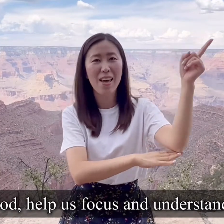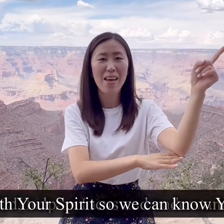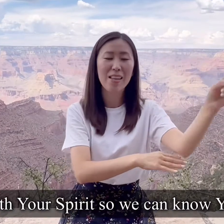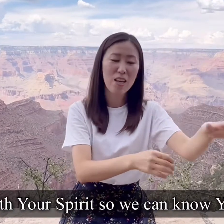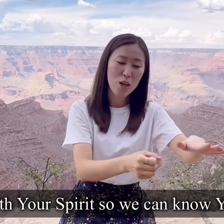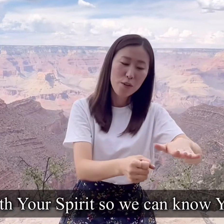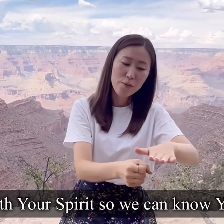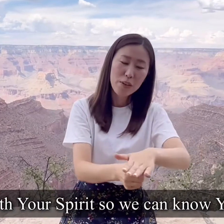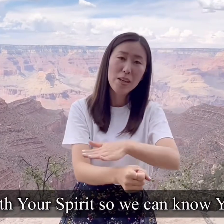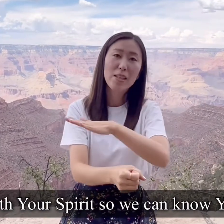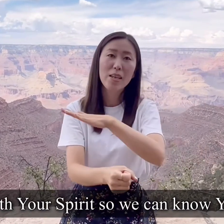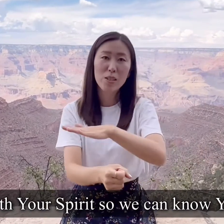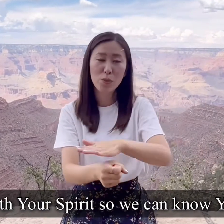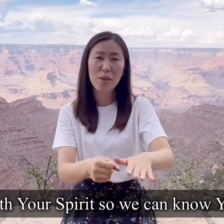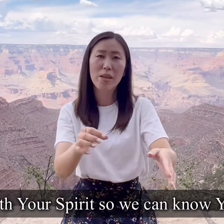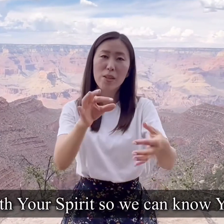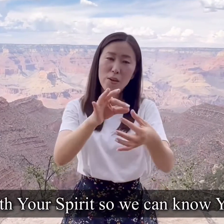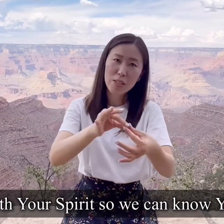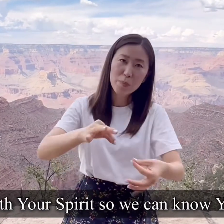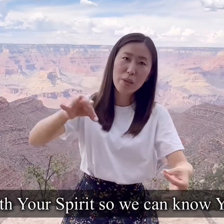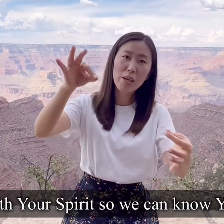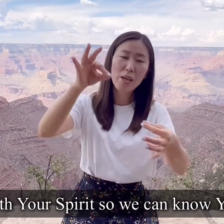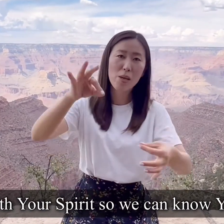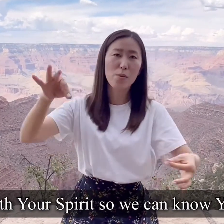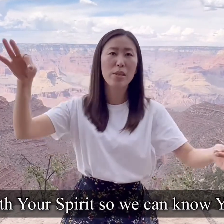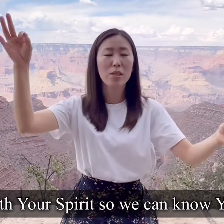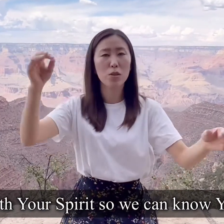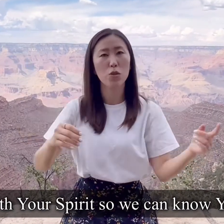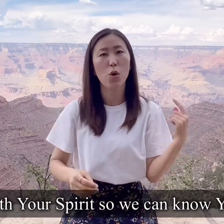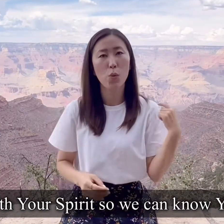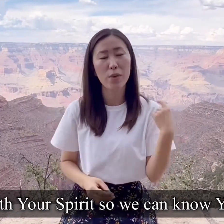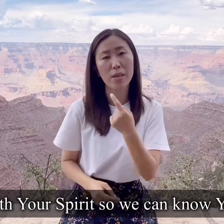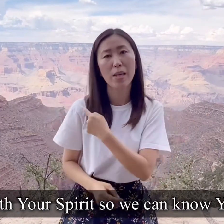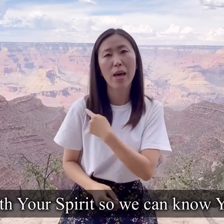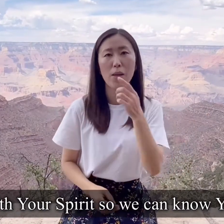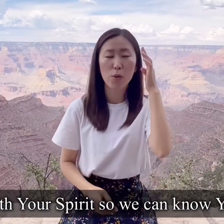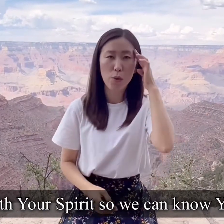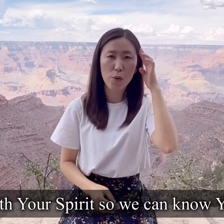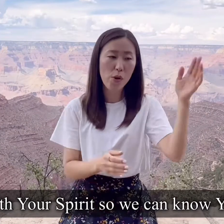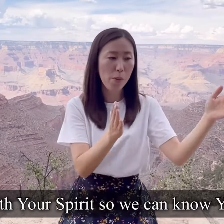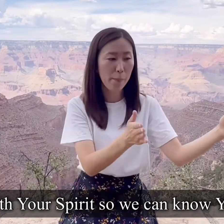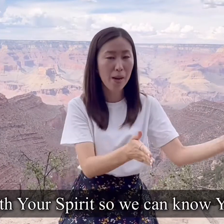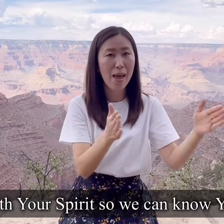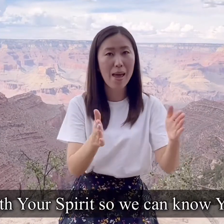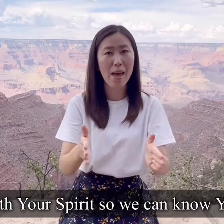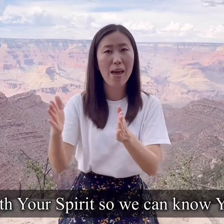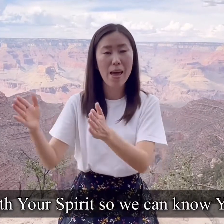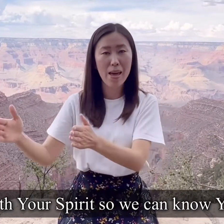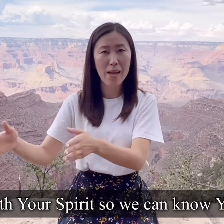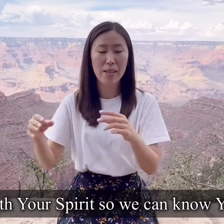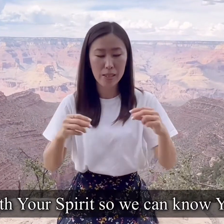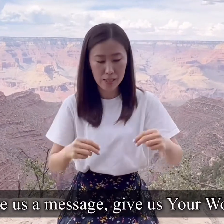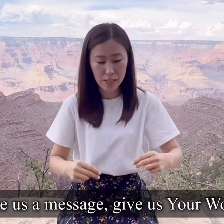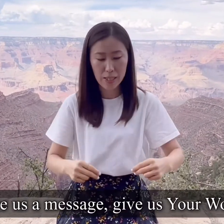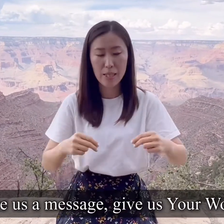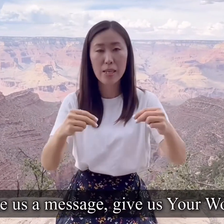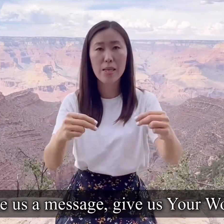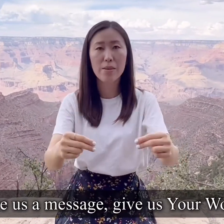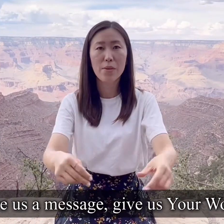understand. Fill us with your Spirit so we can know your plan. Give us